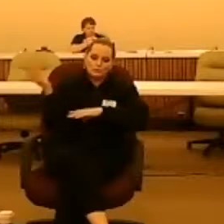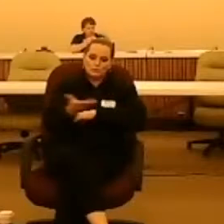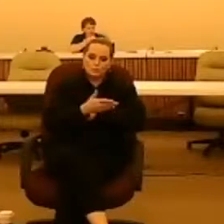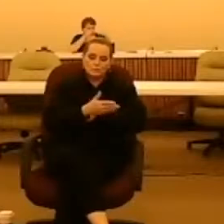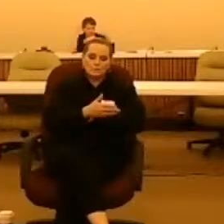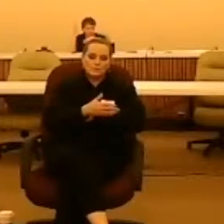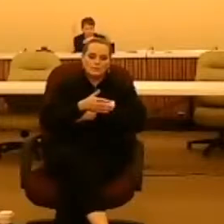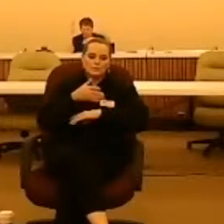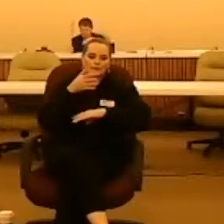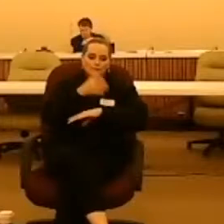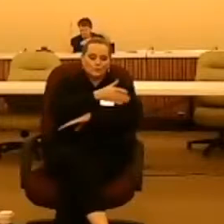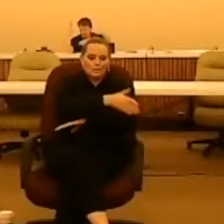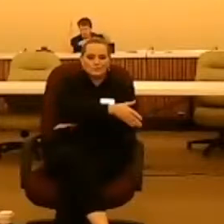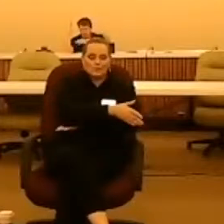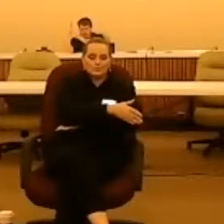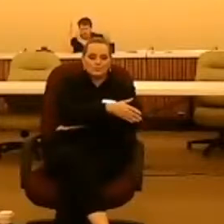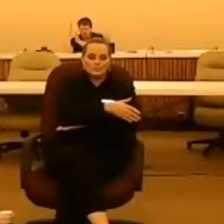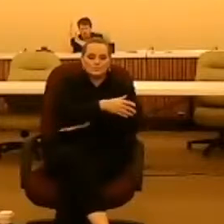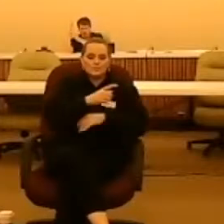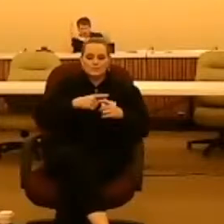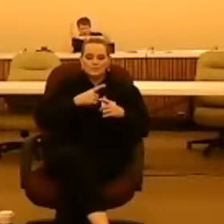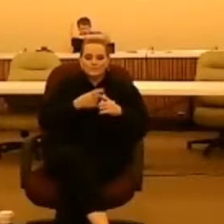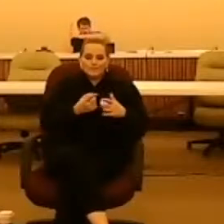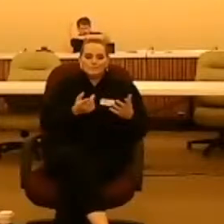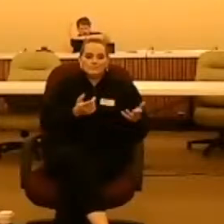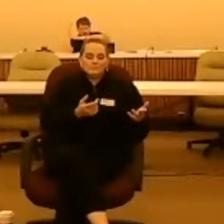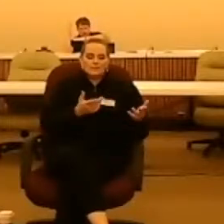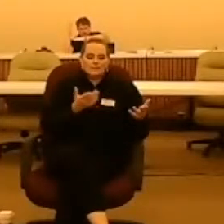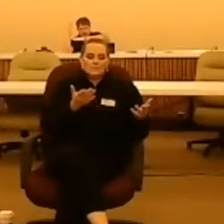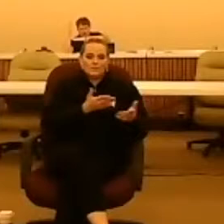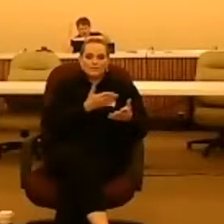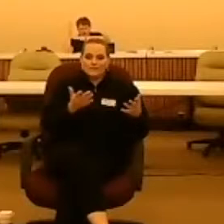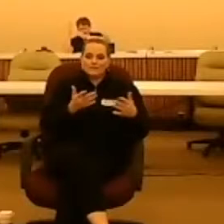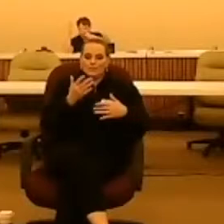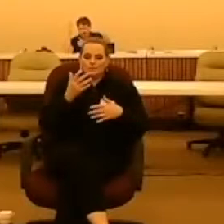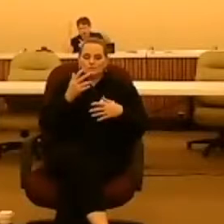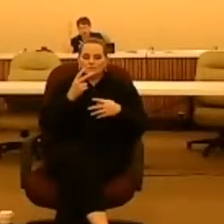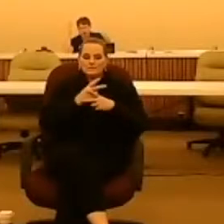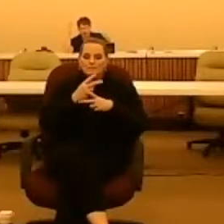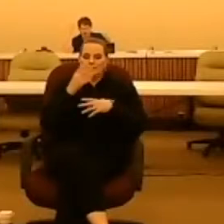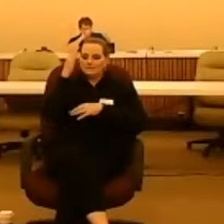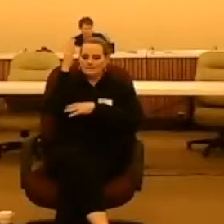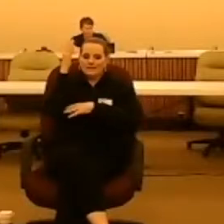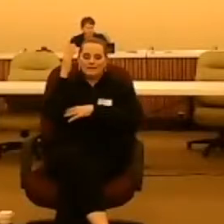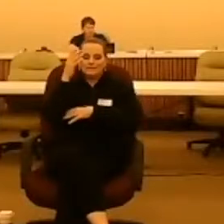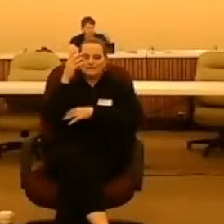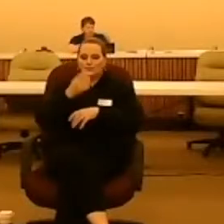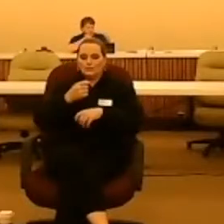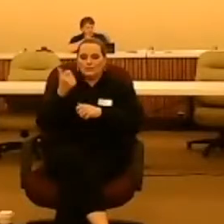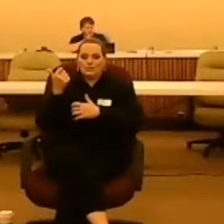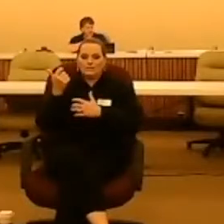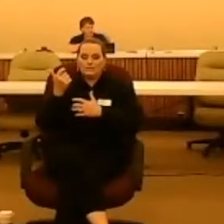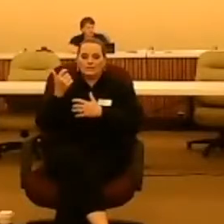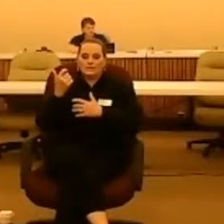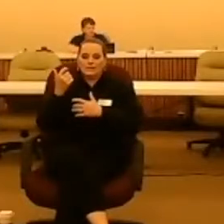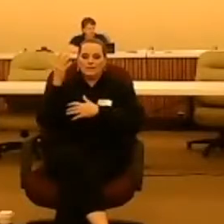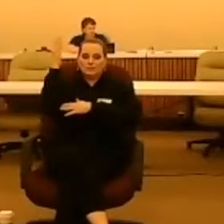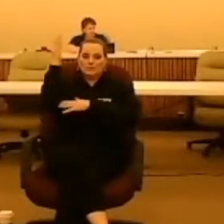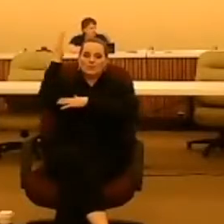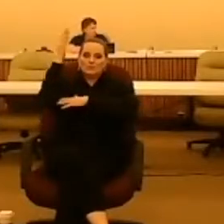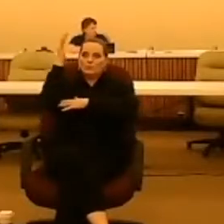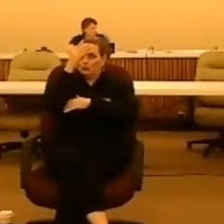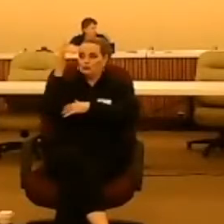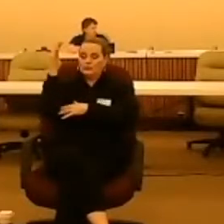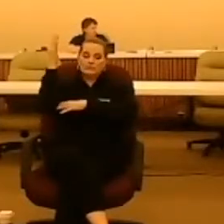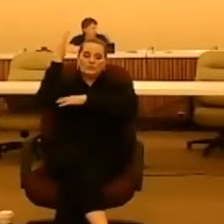up, then it's based on its nature, the thing that was keeping it standing, take that off, it's gonna fall roots up.